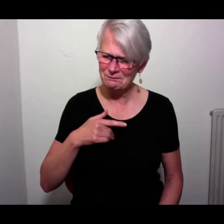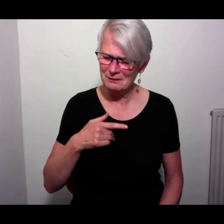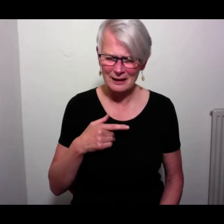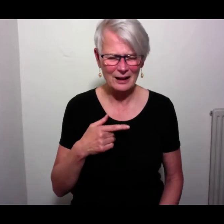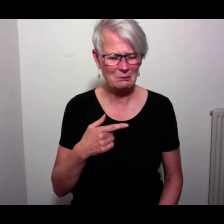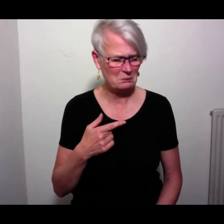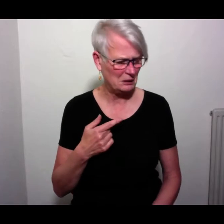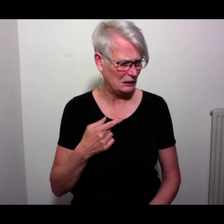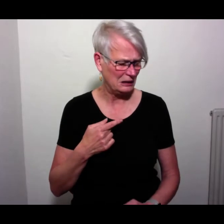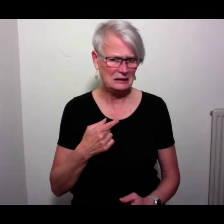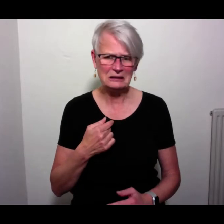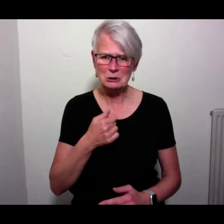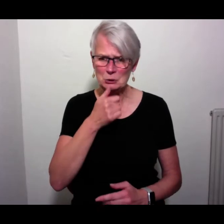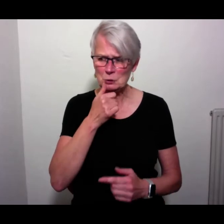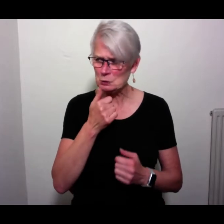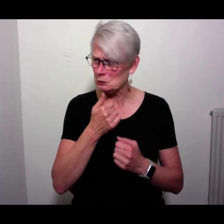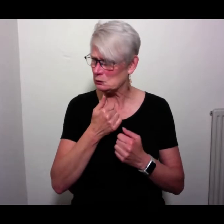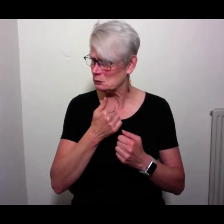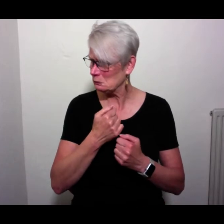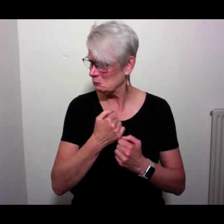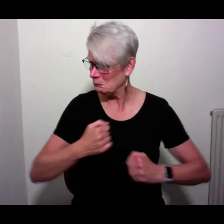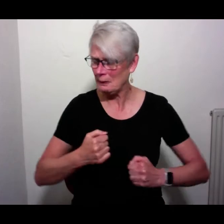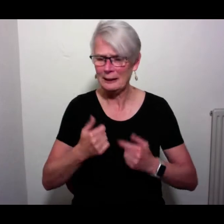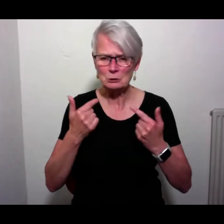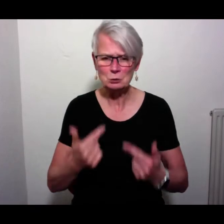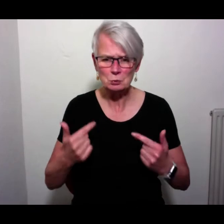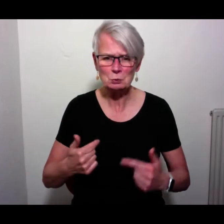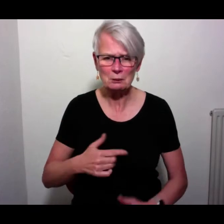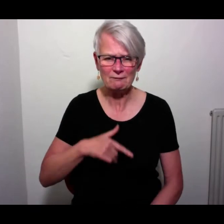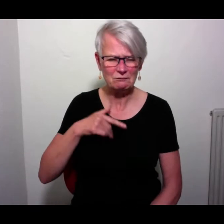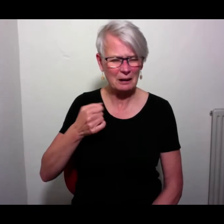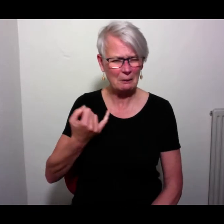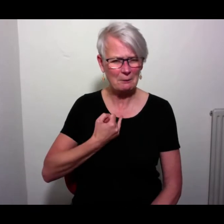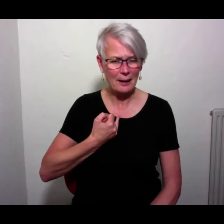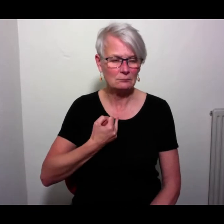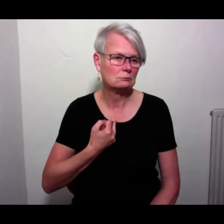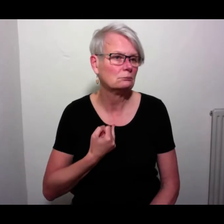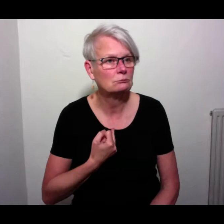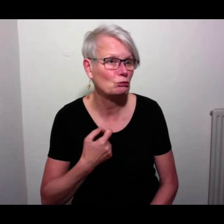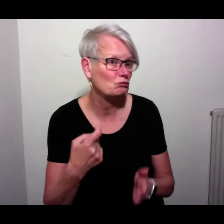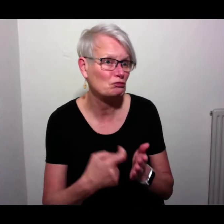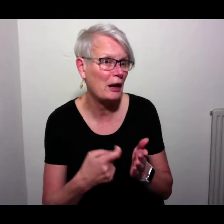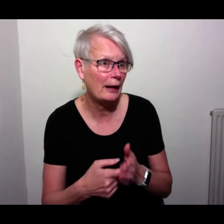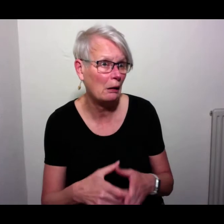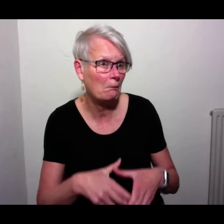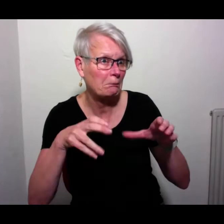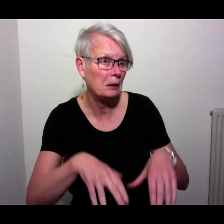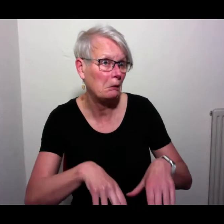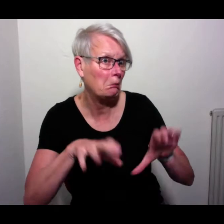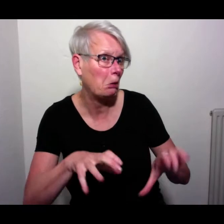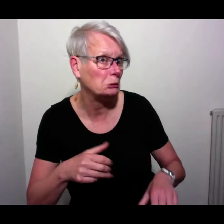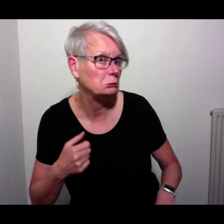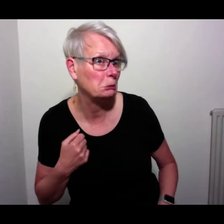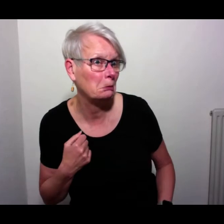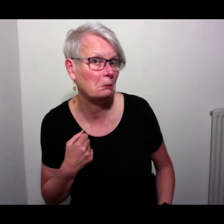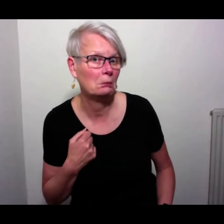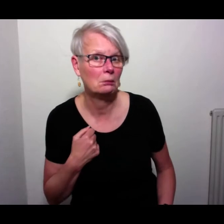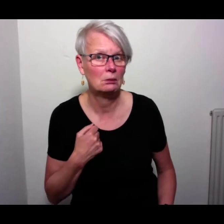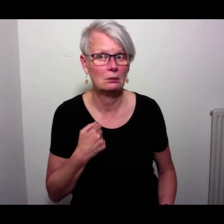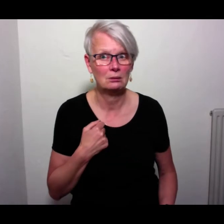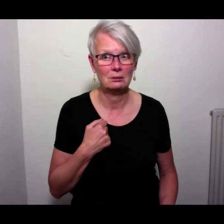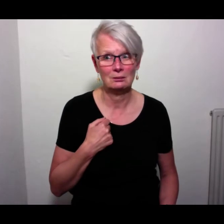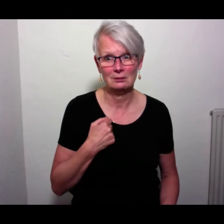making me feel like I was taking up more space than I should. Hasn't Raquelle got a big bottom? And